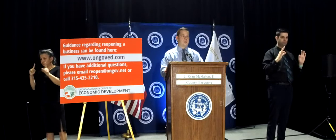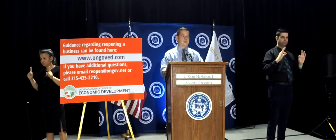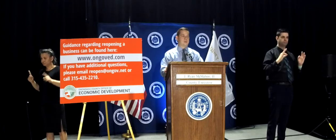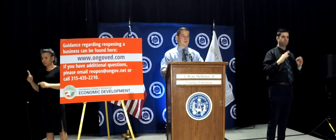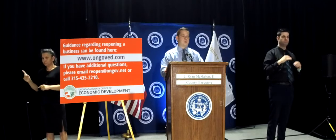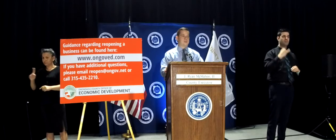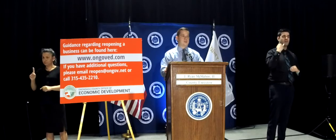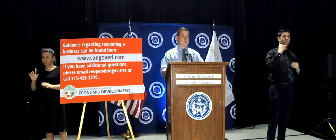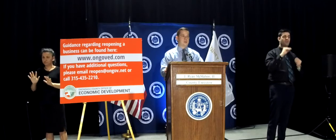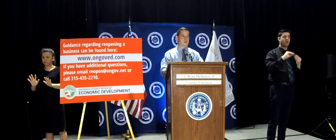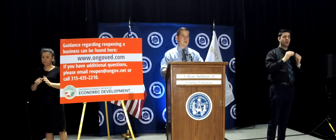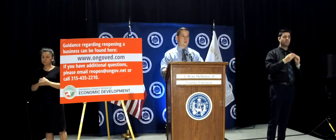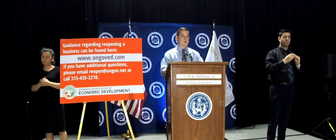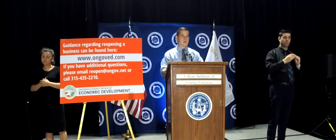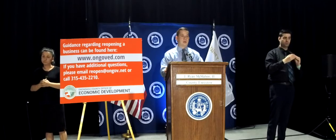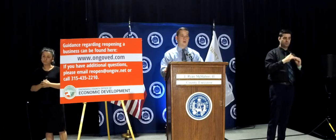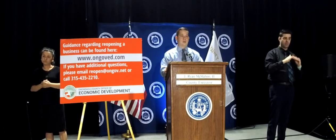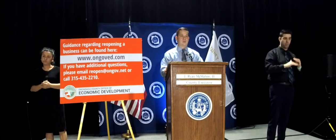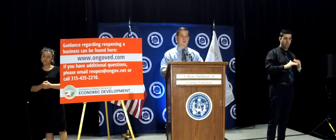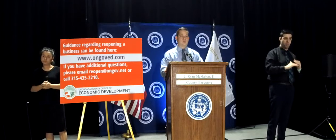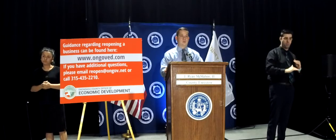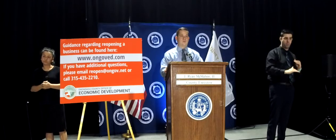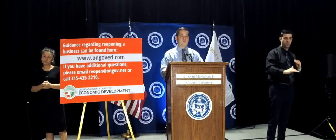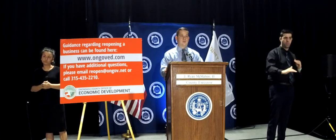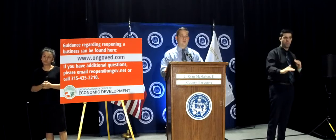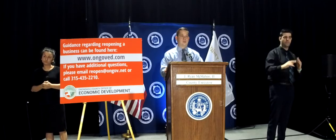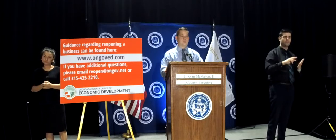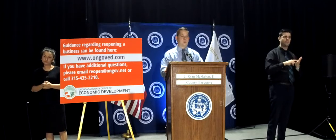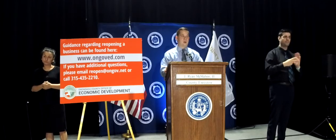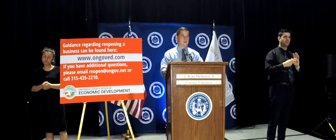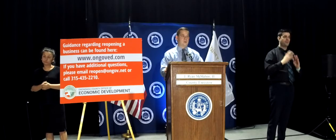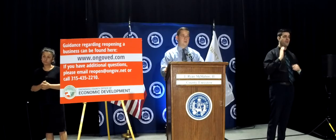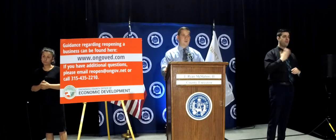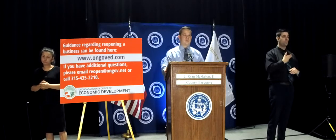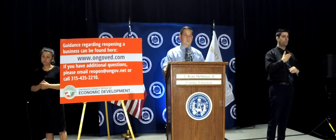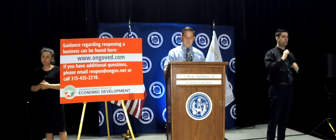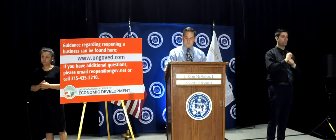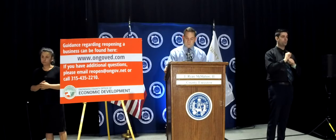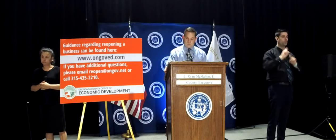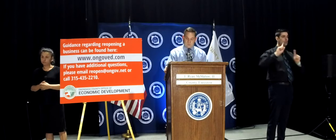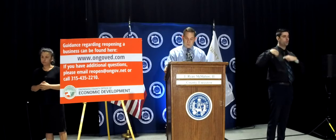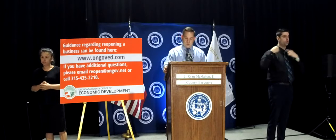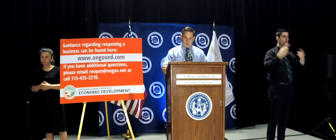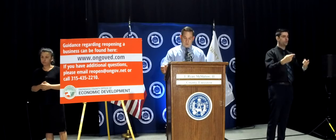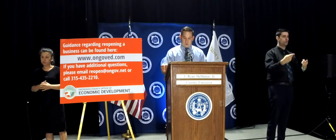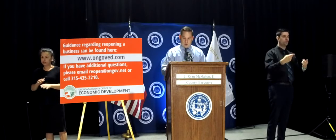our caseload essentially in the county is facility spread driven.